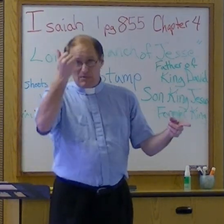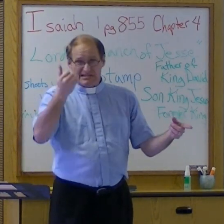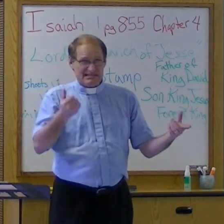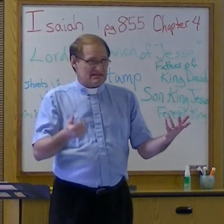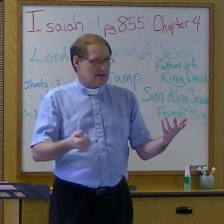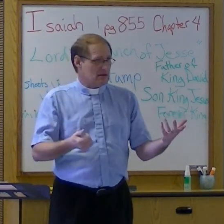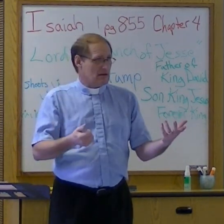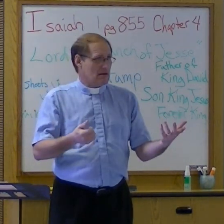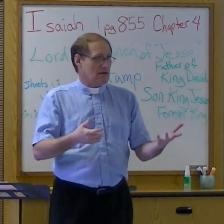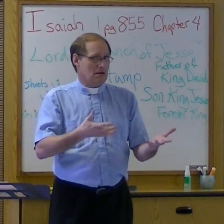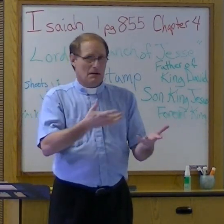dumbest,